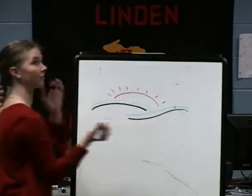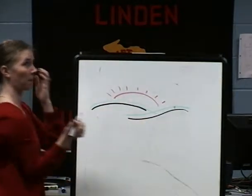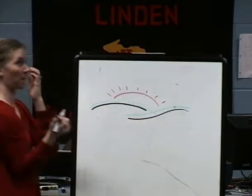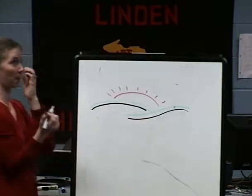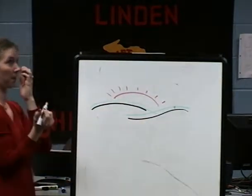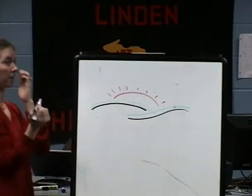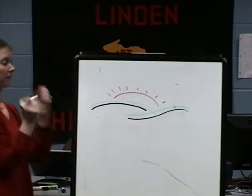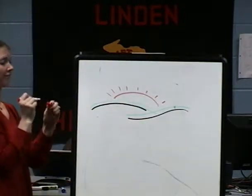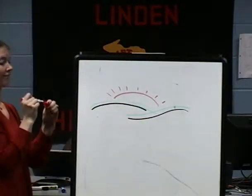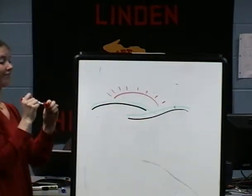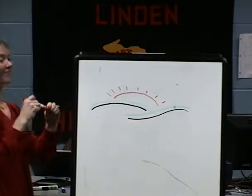Sunrise.